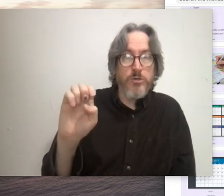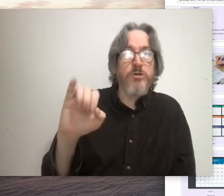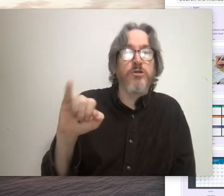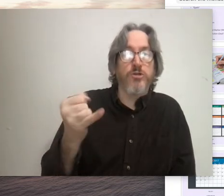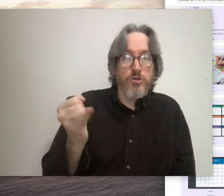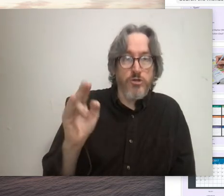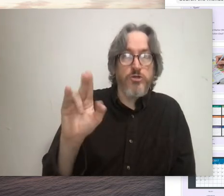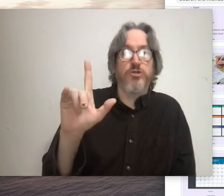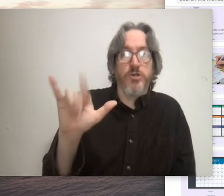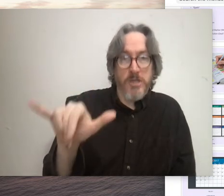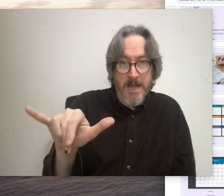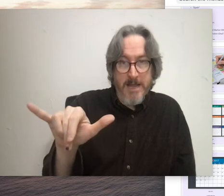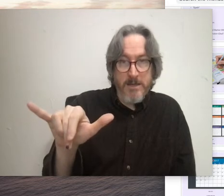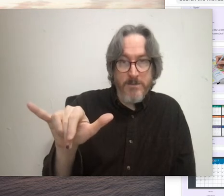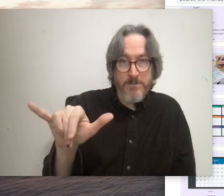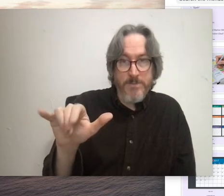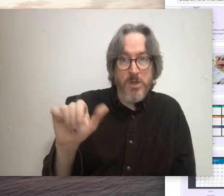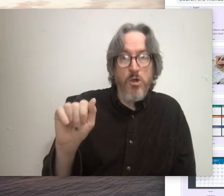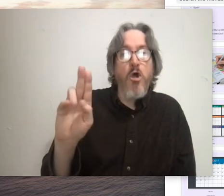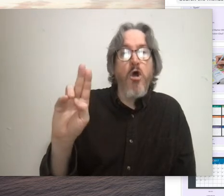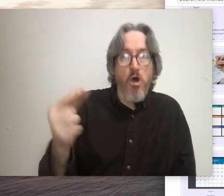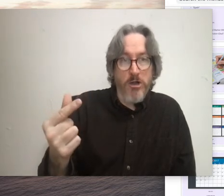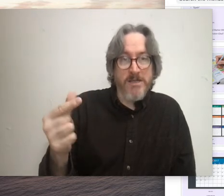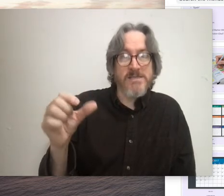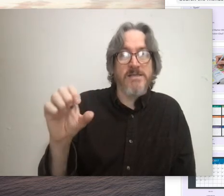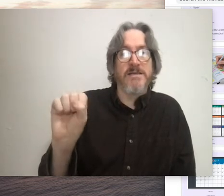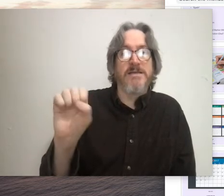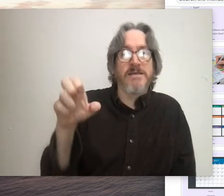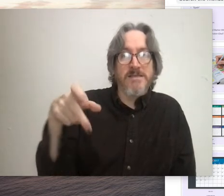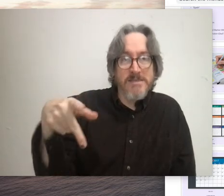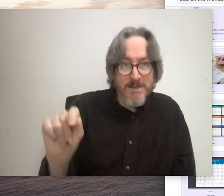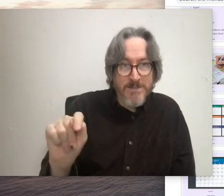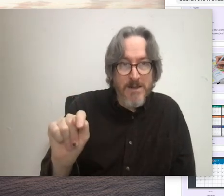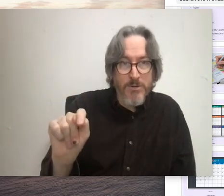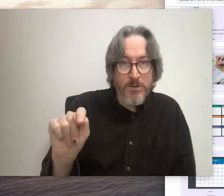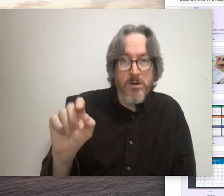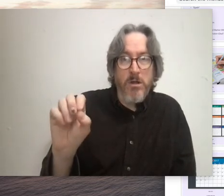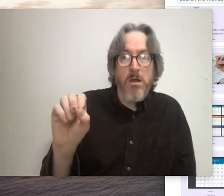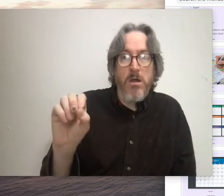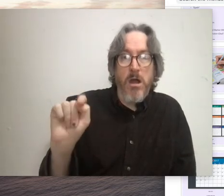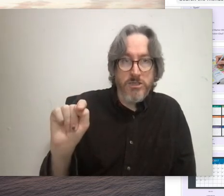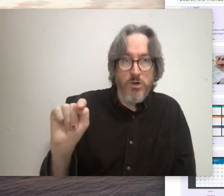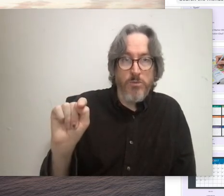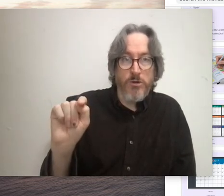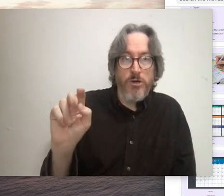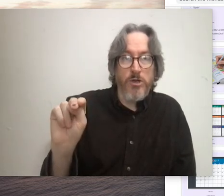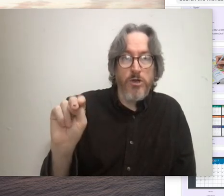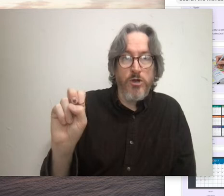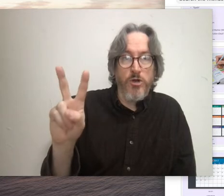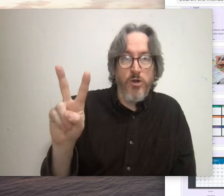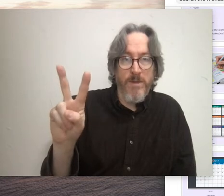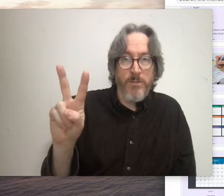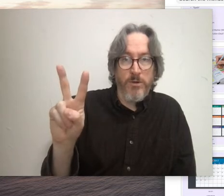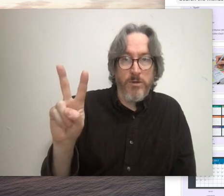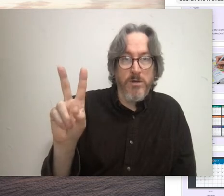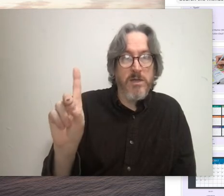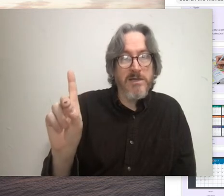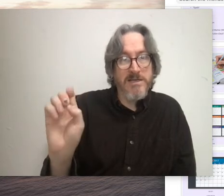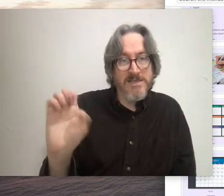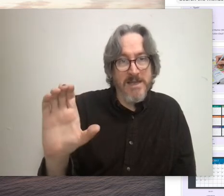June, July, August, September, October,